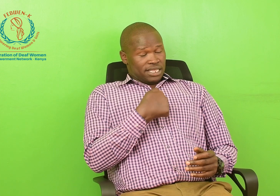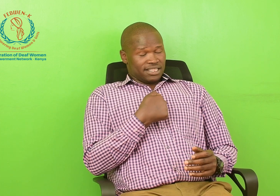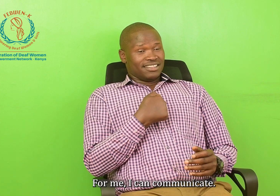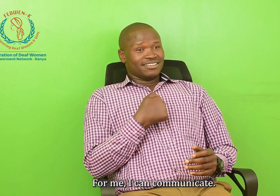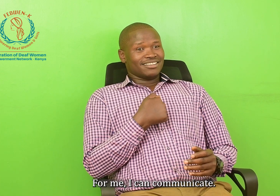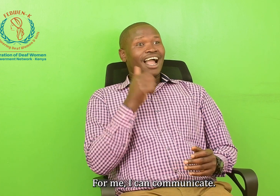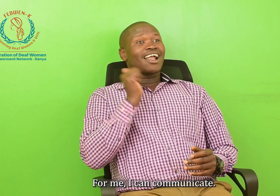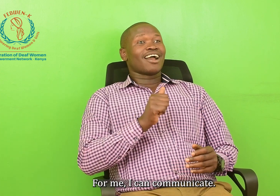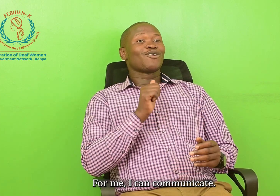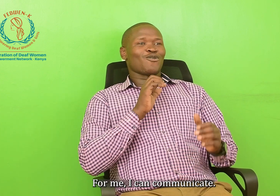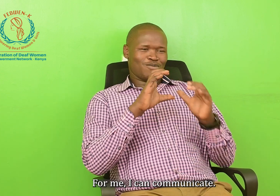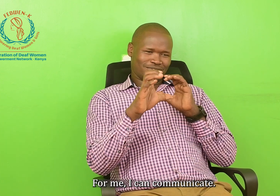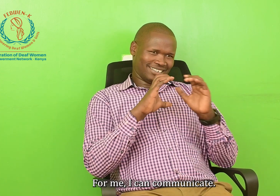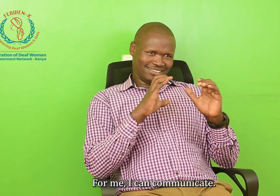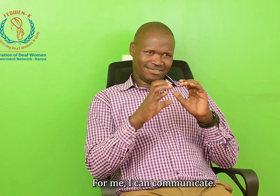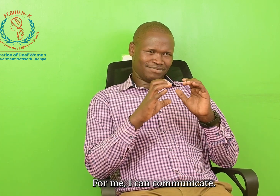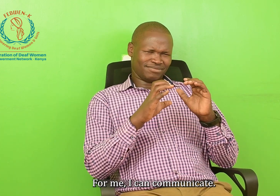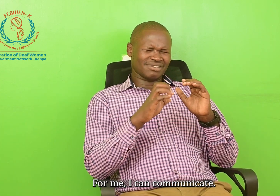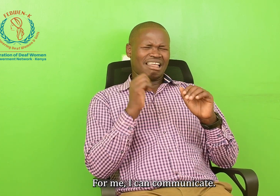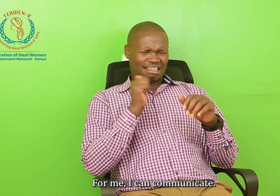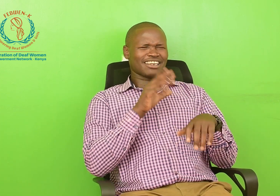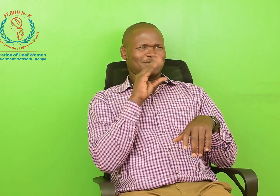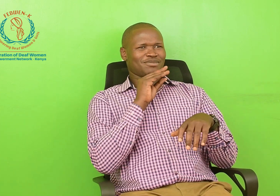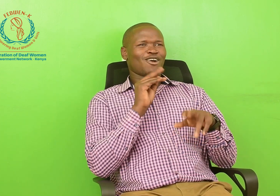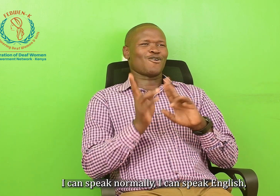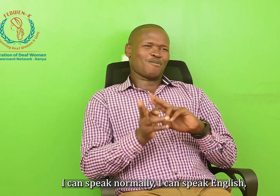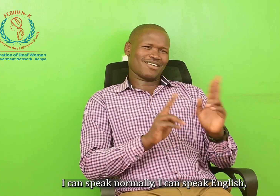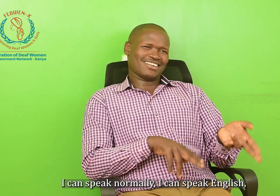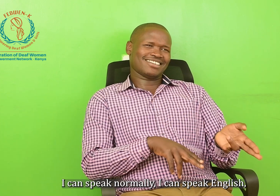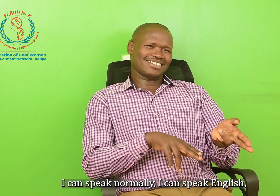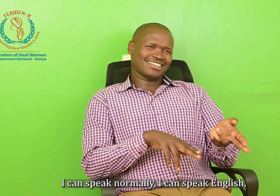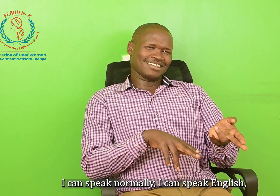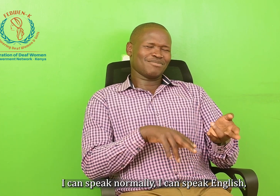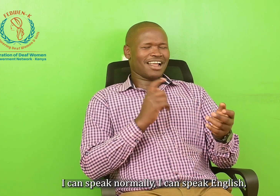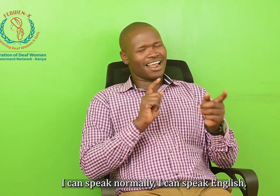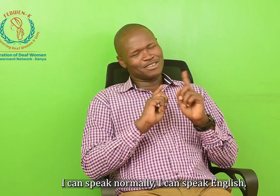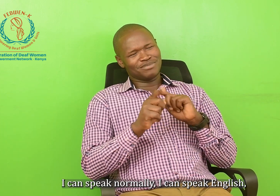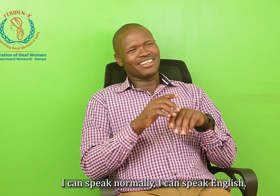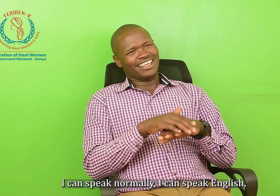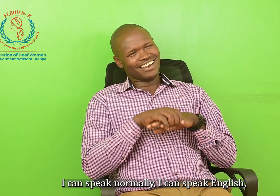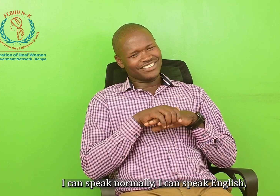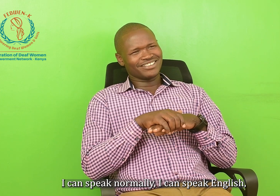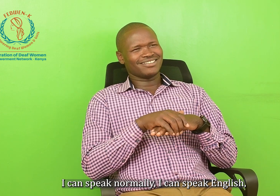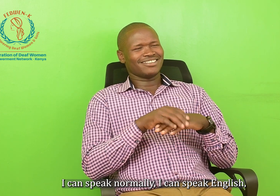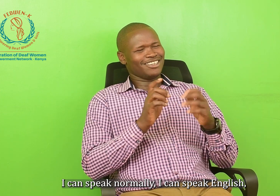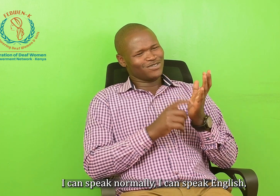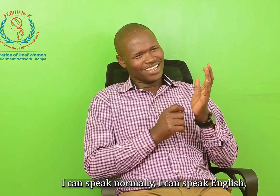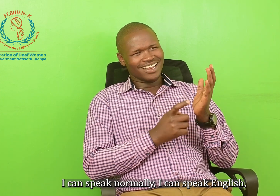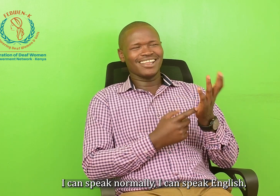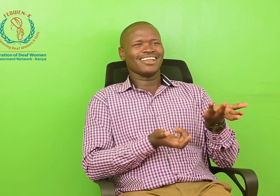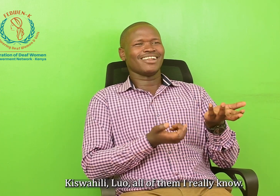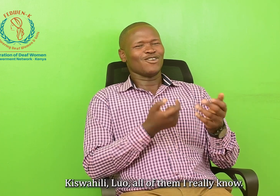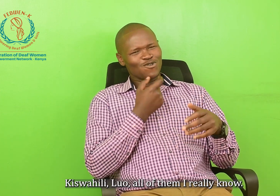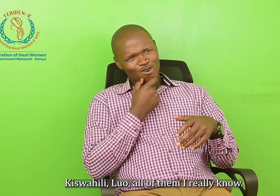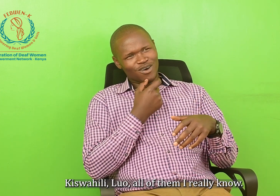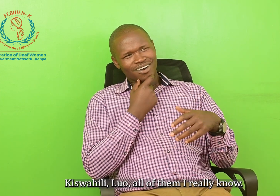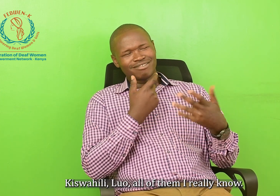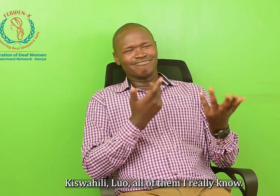For me, I can communicate. I can speak normally. I can speak English, Kiswahili,